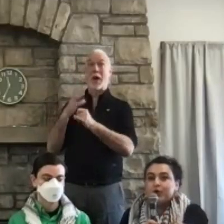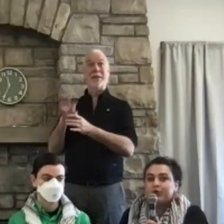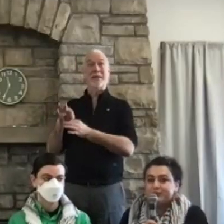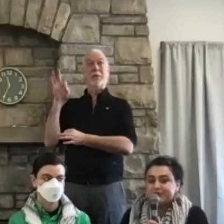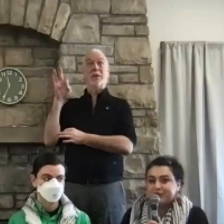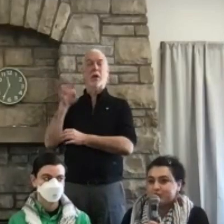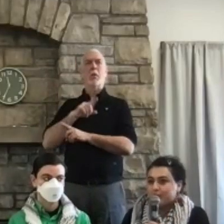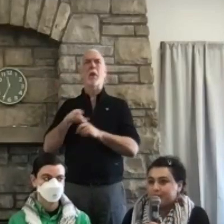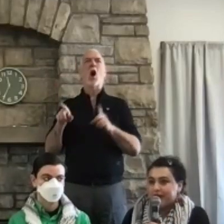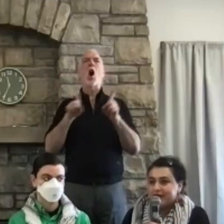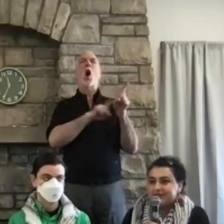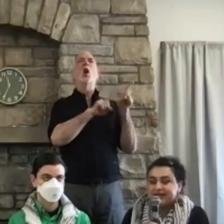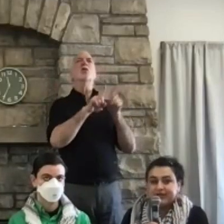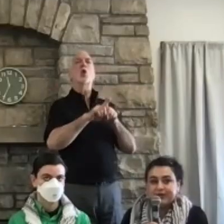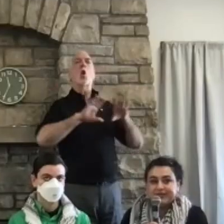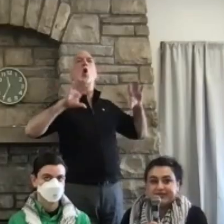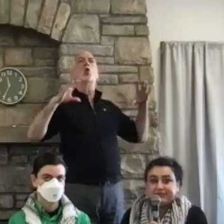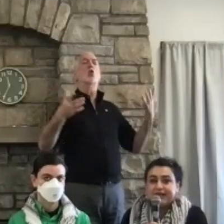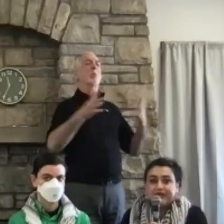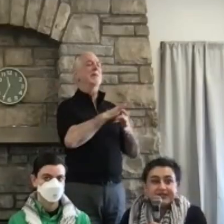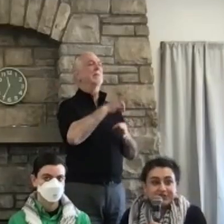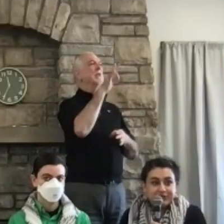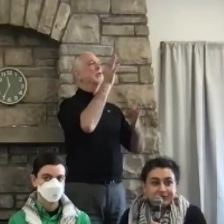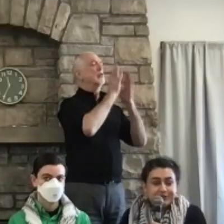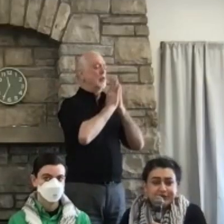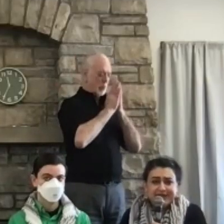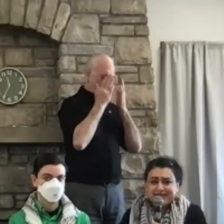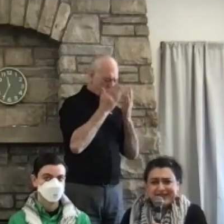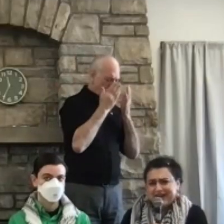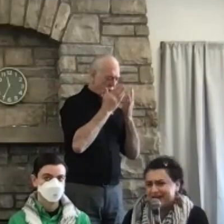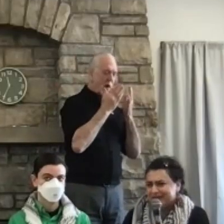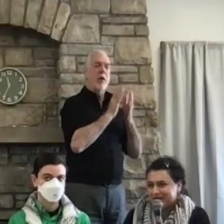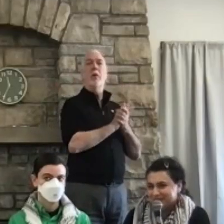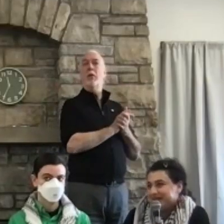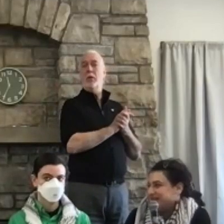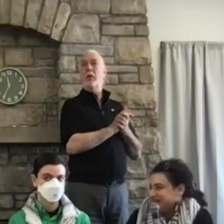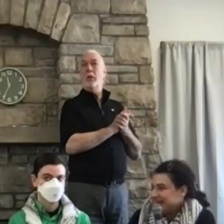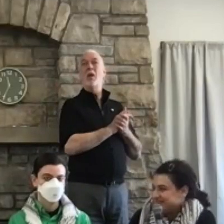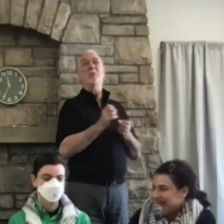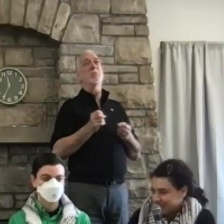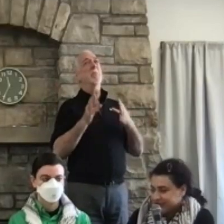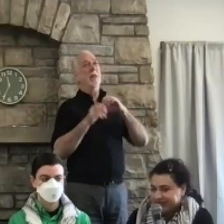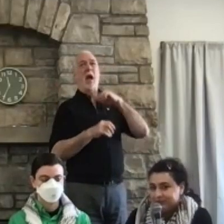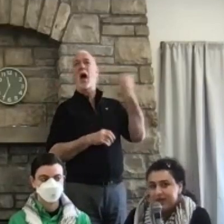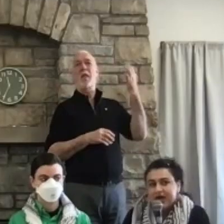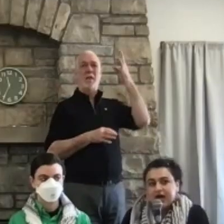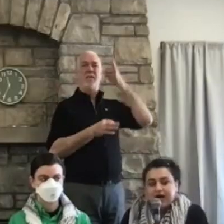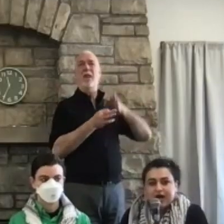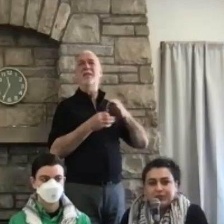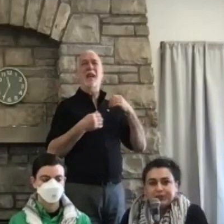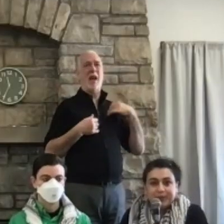like group spiritual prayers. And I noticed this in many other indigenous communities and in many other faiths,